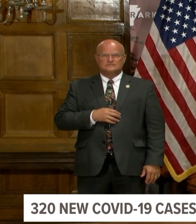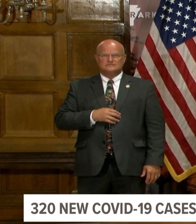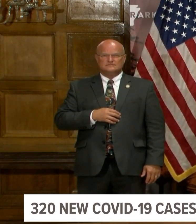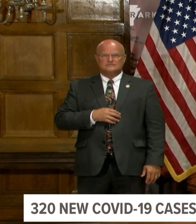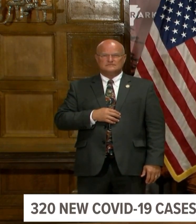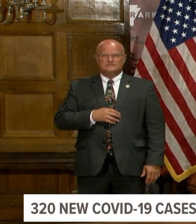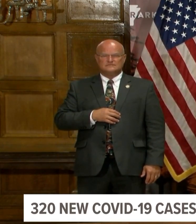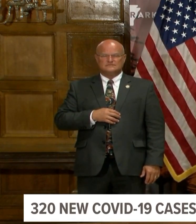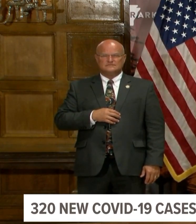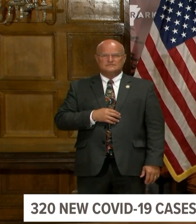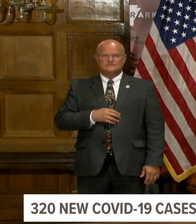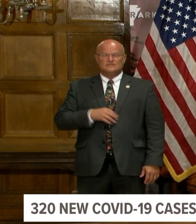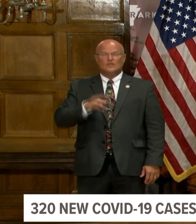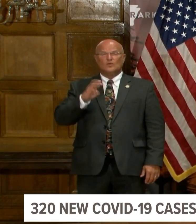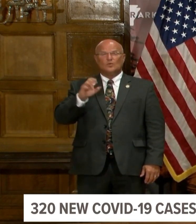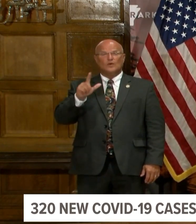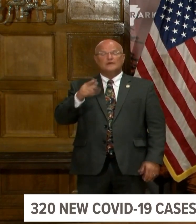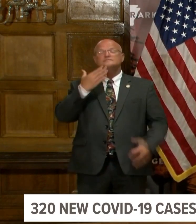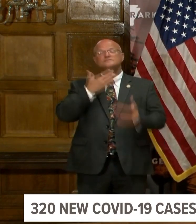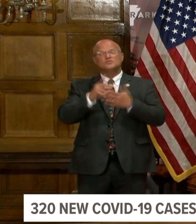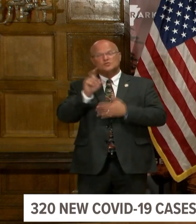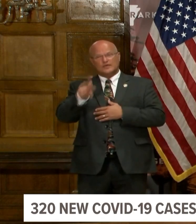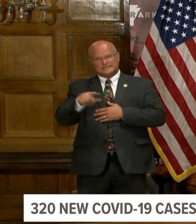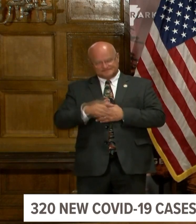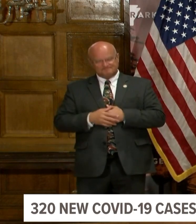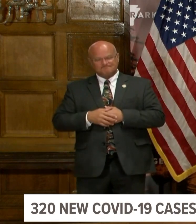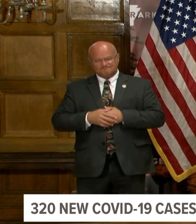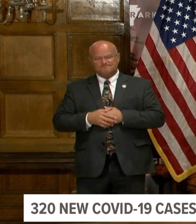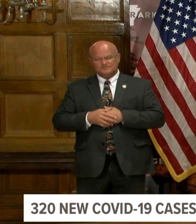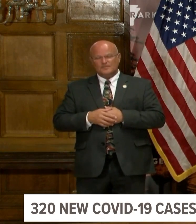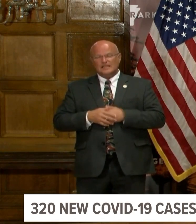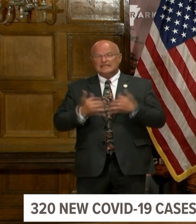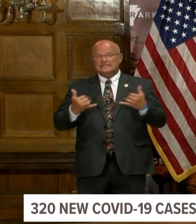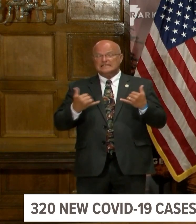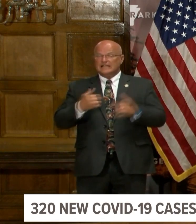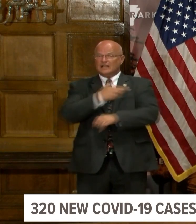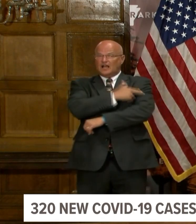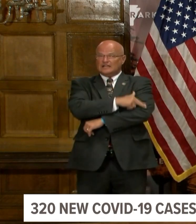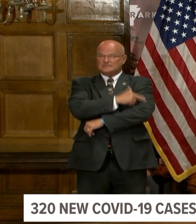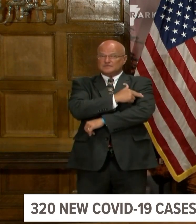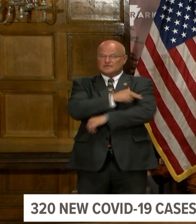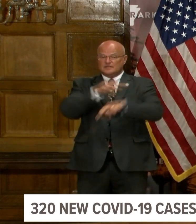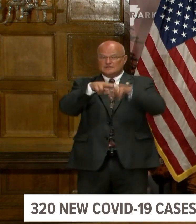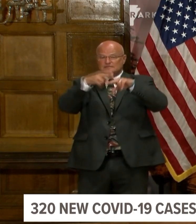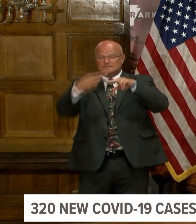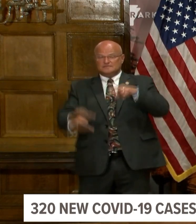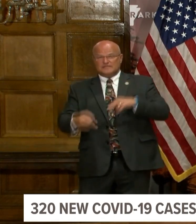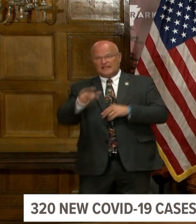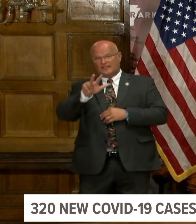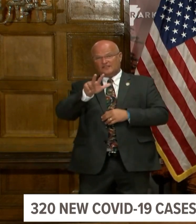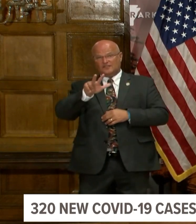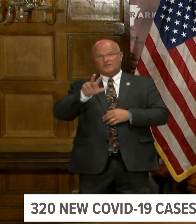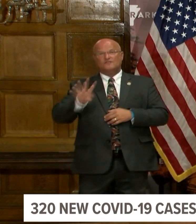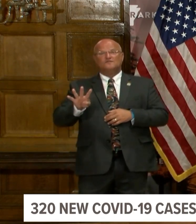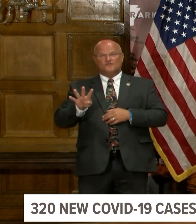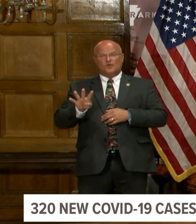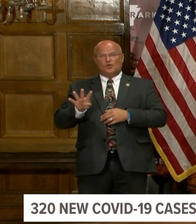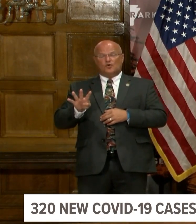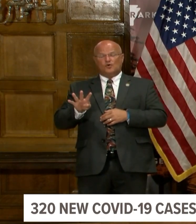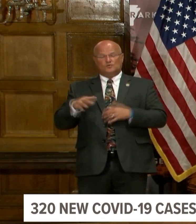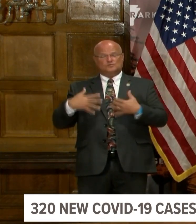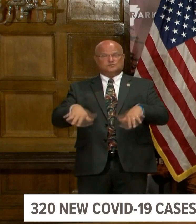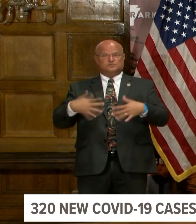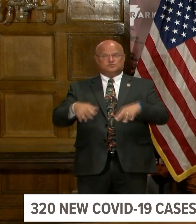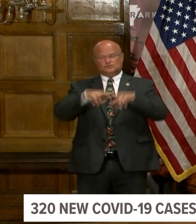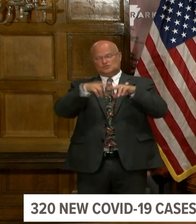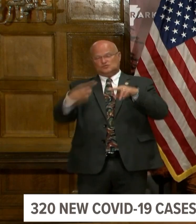Well, it's a very good question, and of course today our hospitalizations went down 34, so it was a very